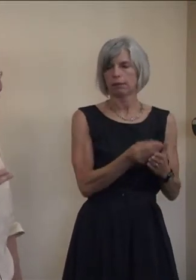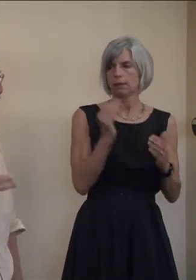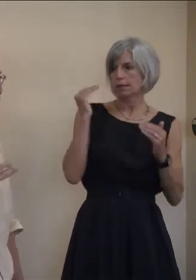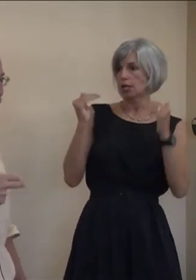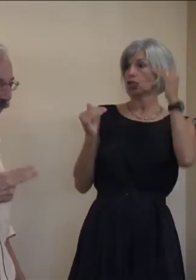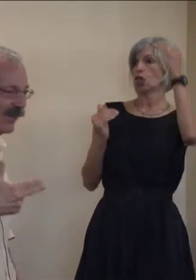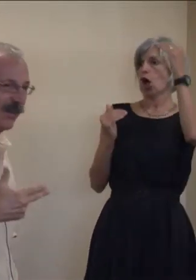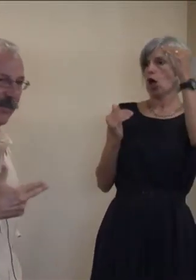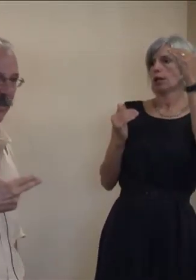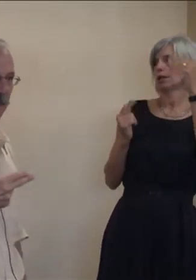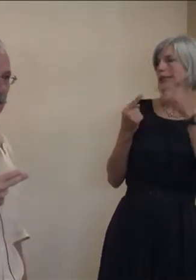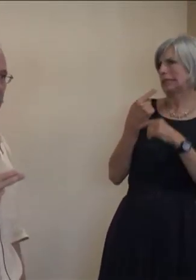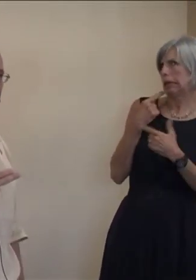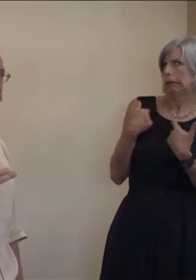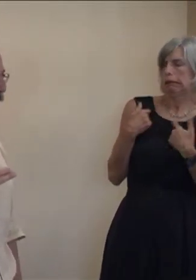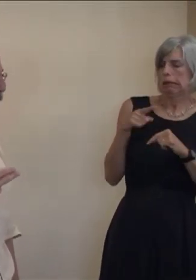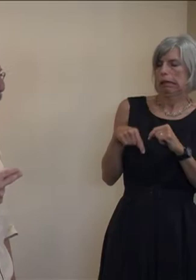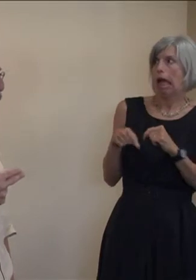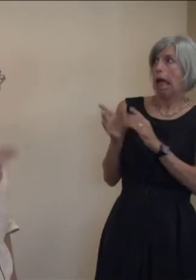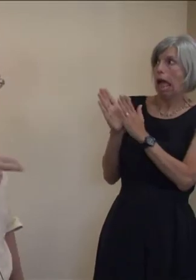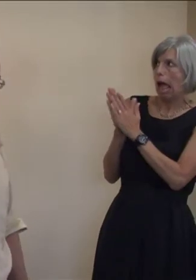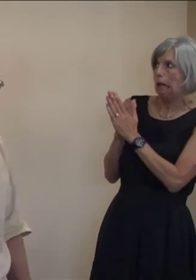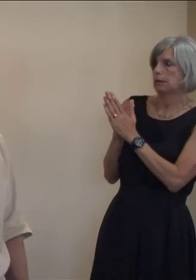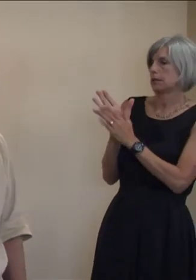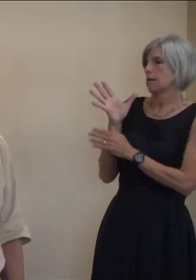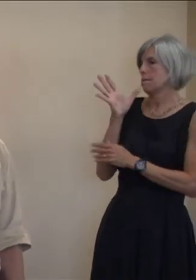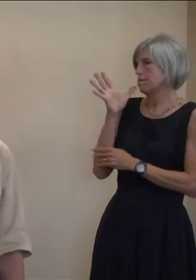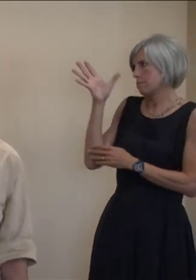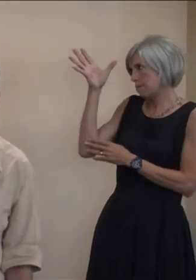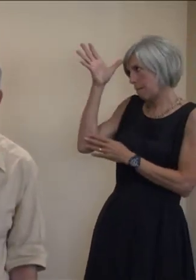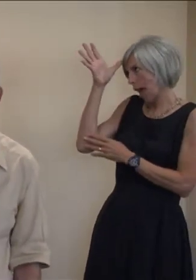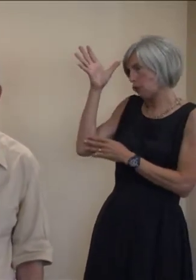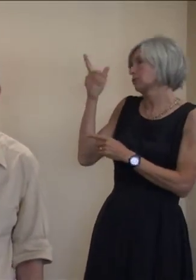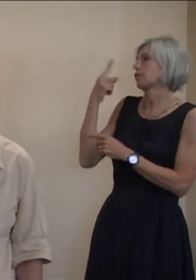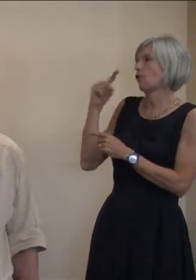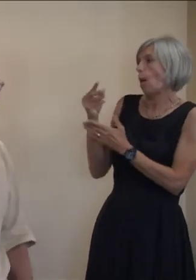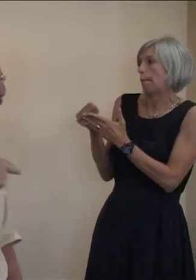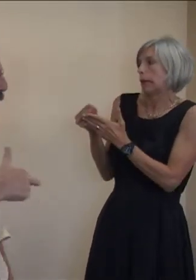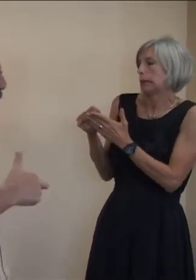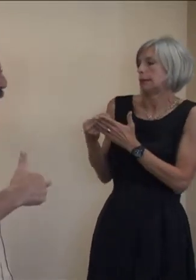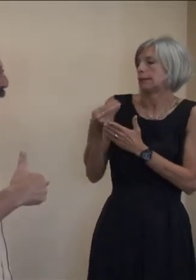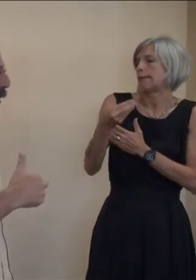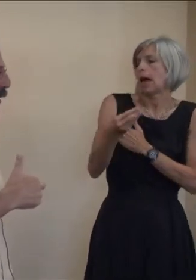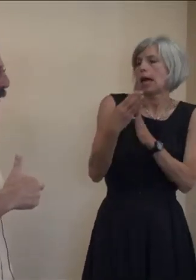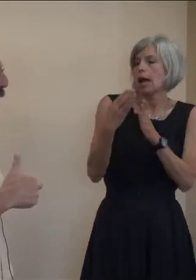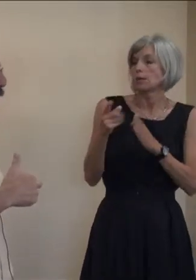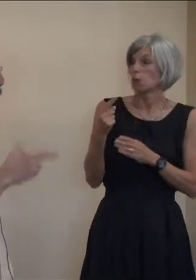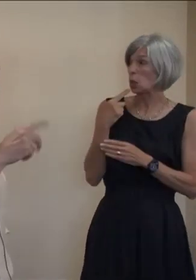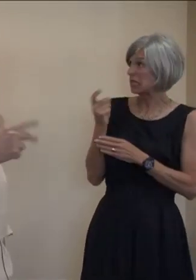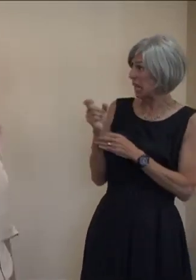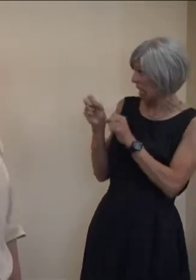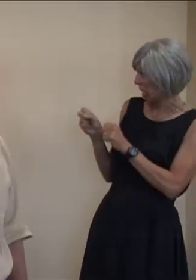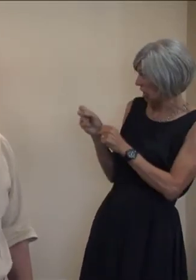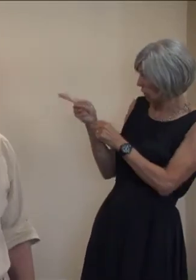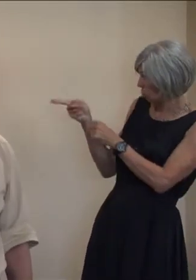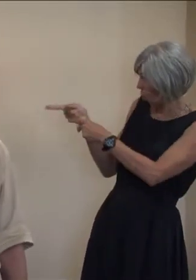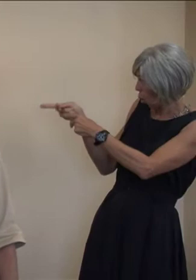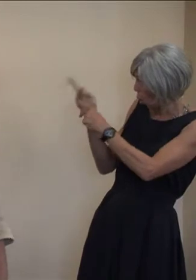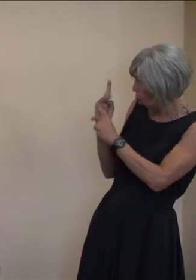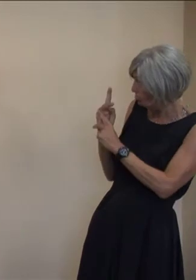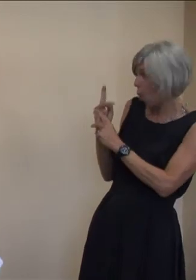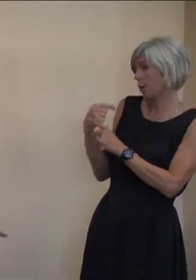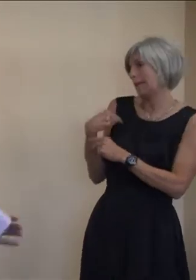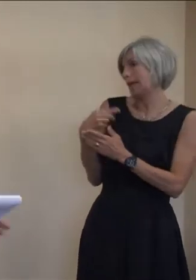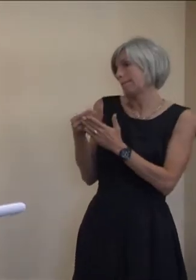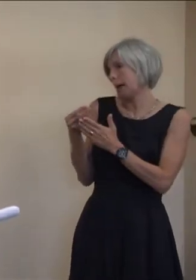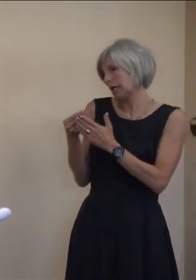to say we can't ask you for the money, but we can ask for a loan, we can give them a loan, and then over time